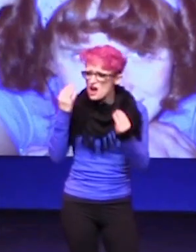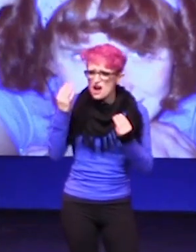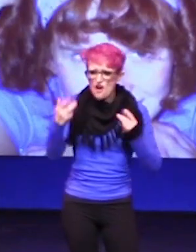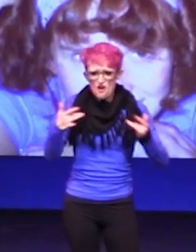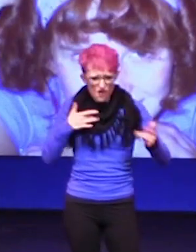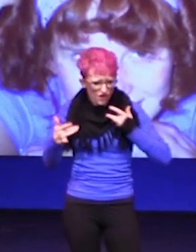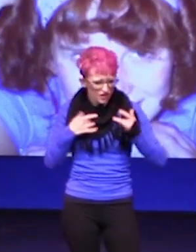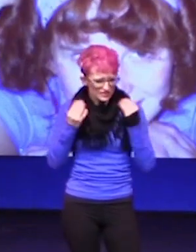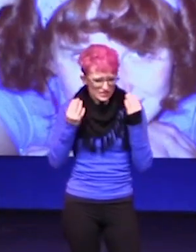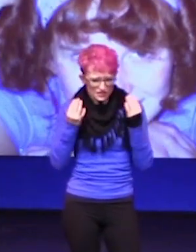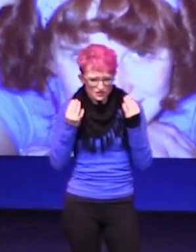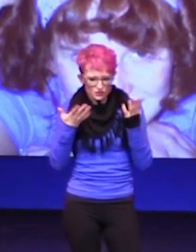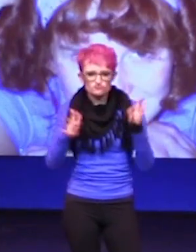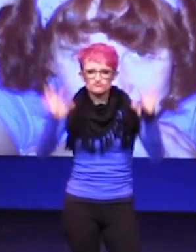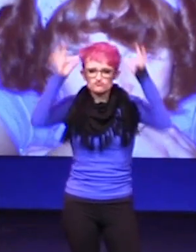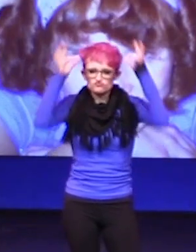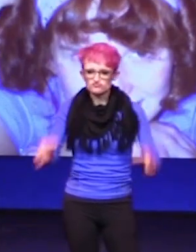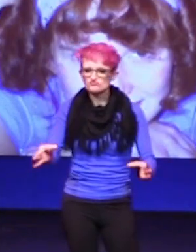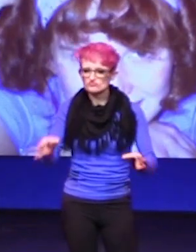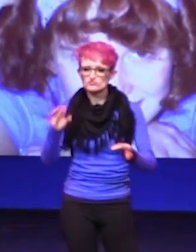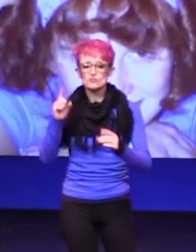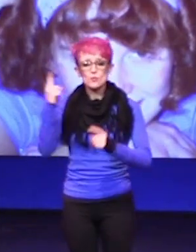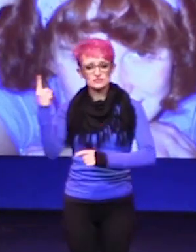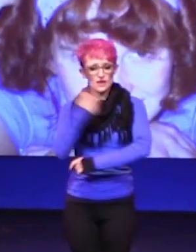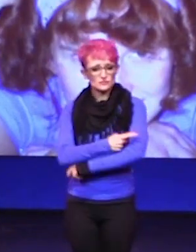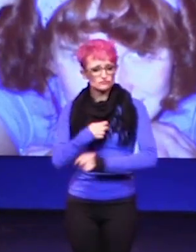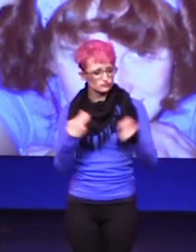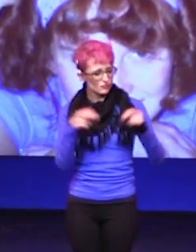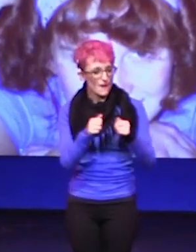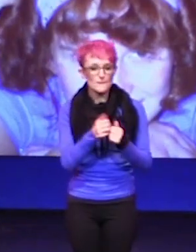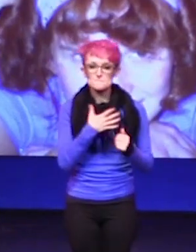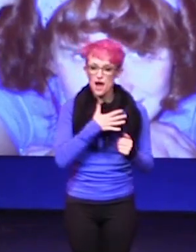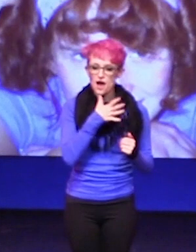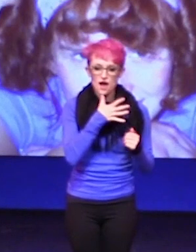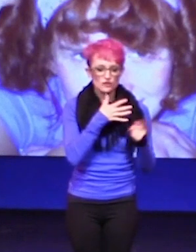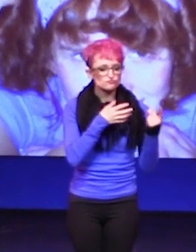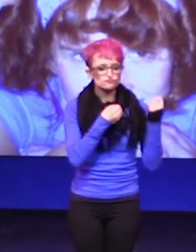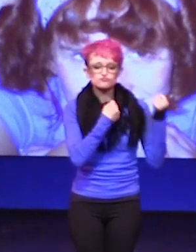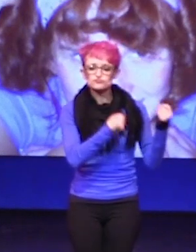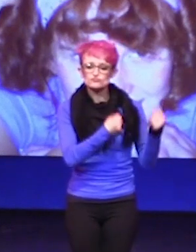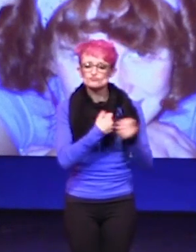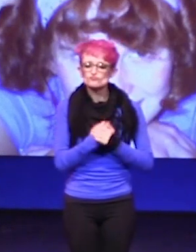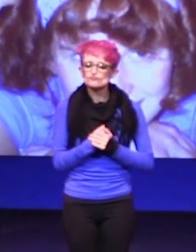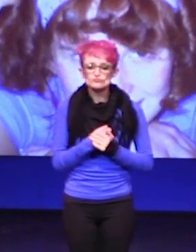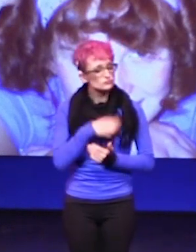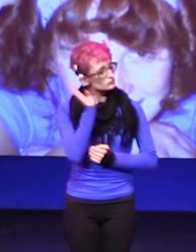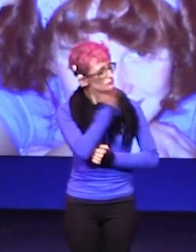still couldn't hear. So I thought about it and I decided. One day, I was with my mom in the car,